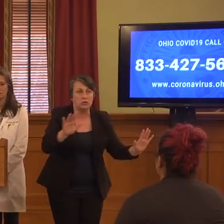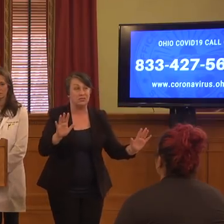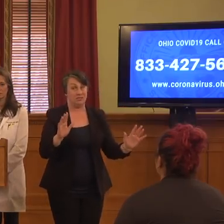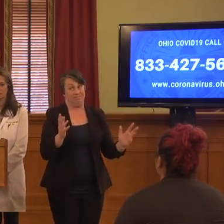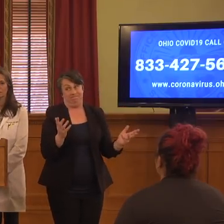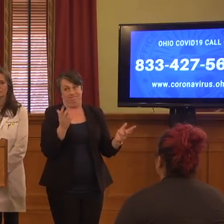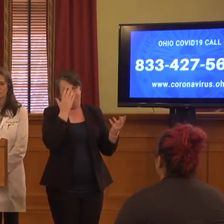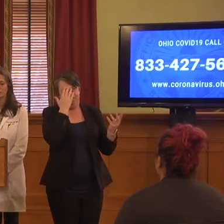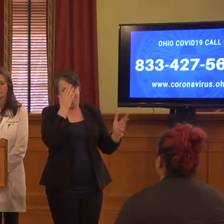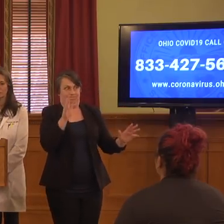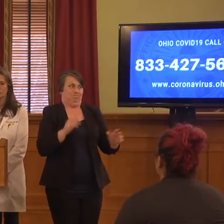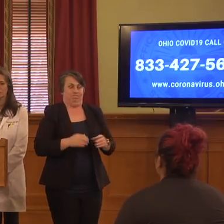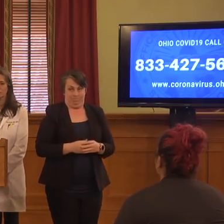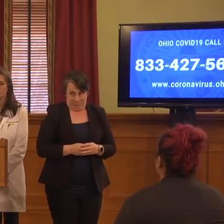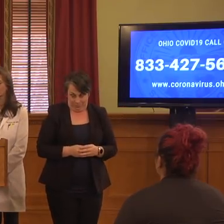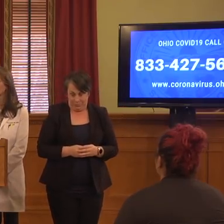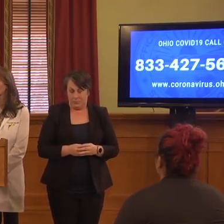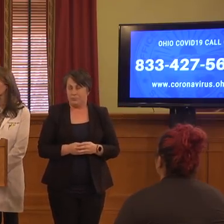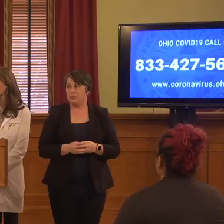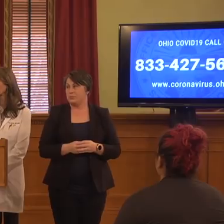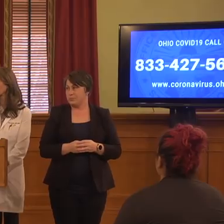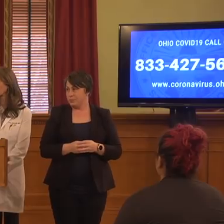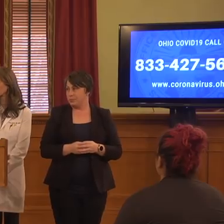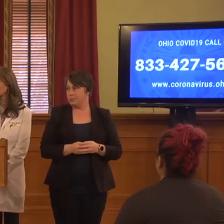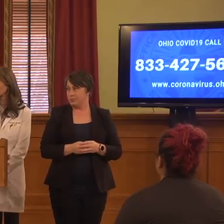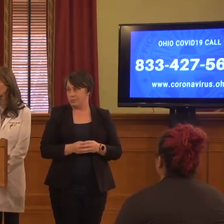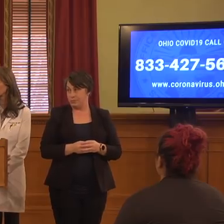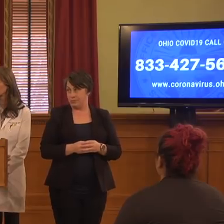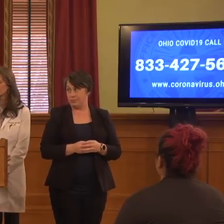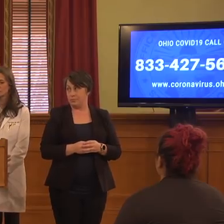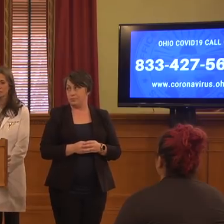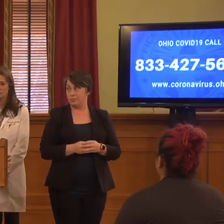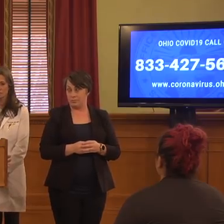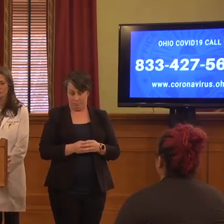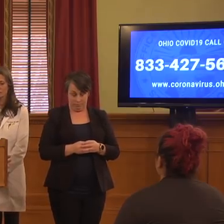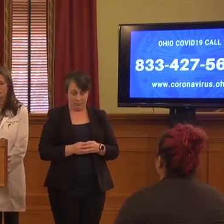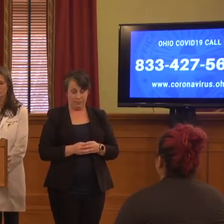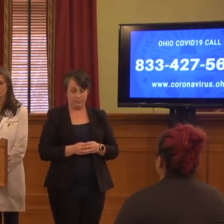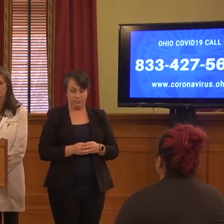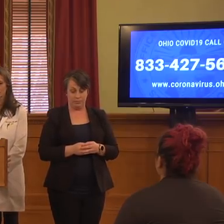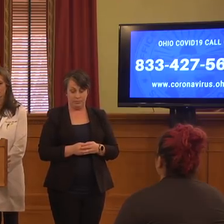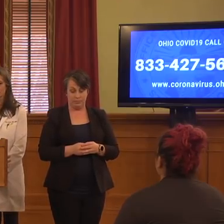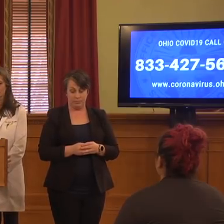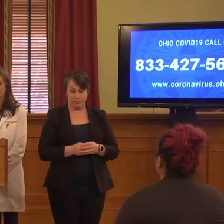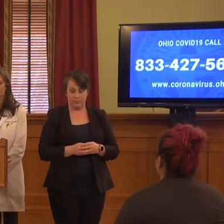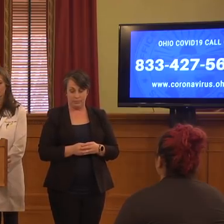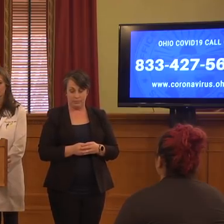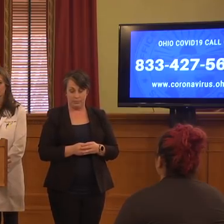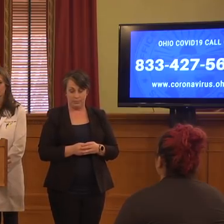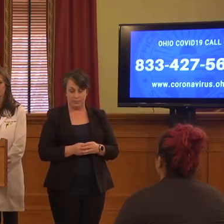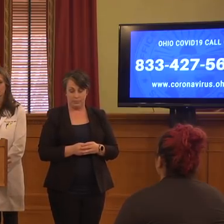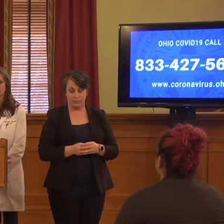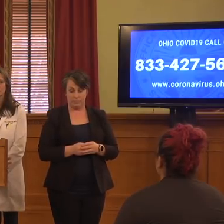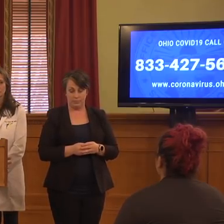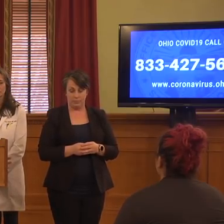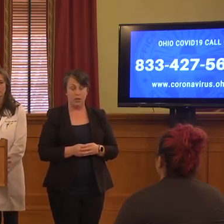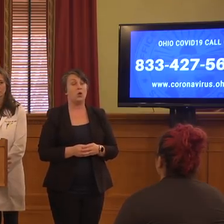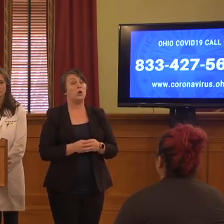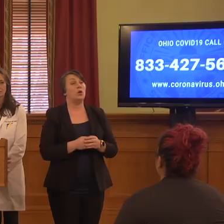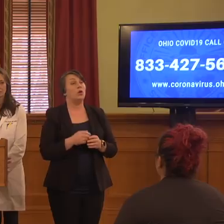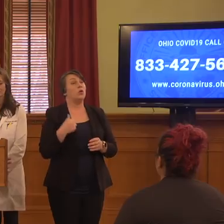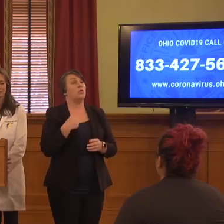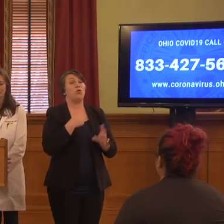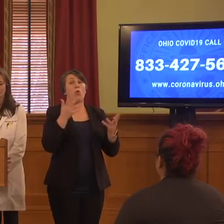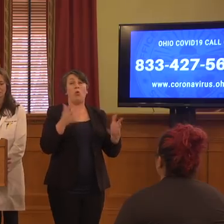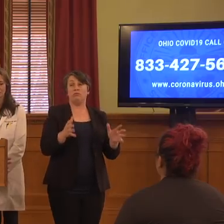to last. What we are going to do is not let testing get